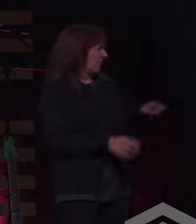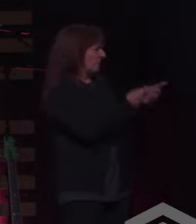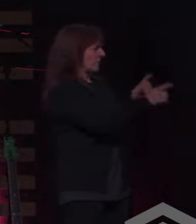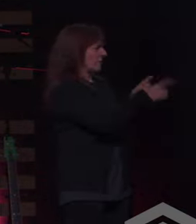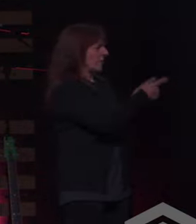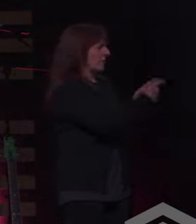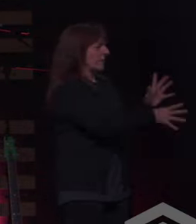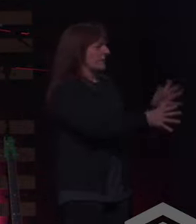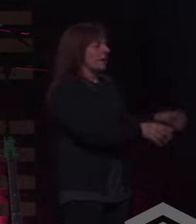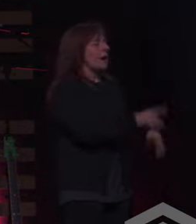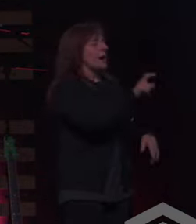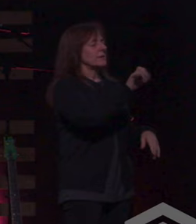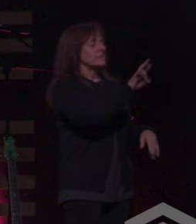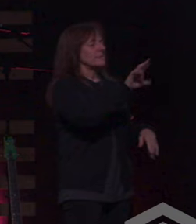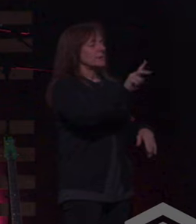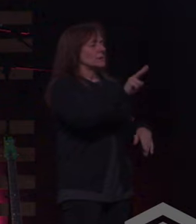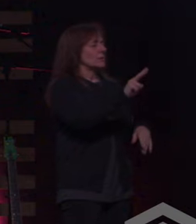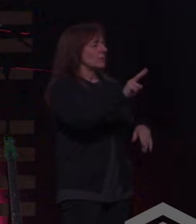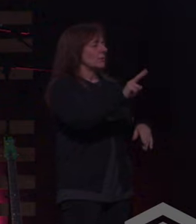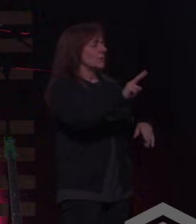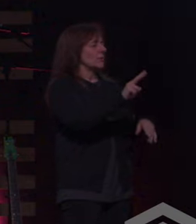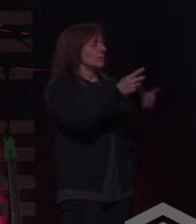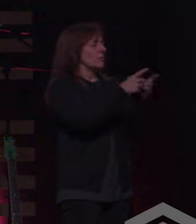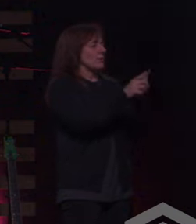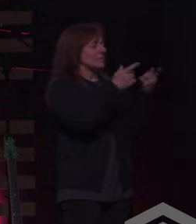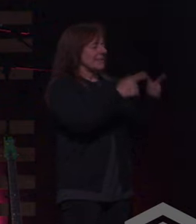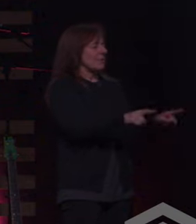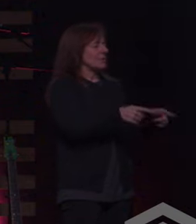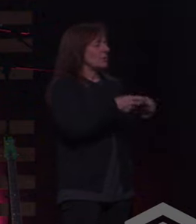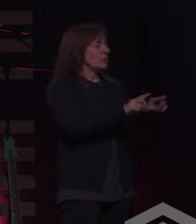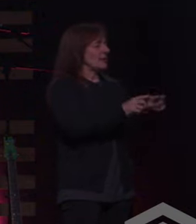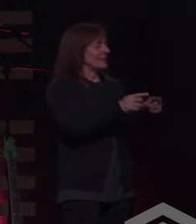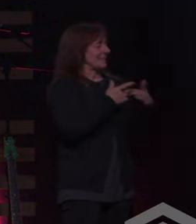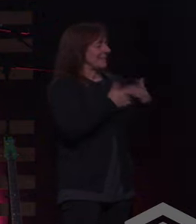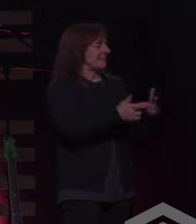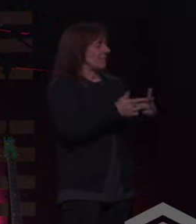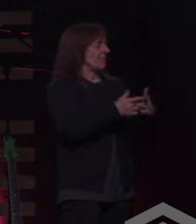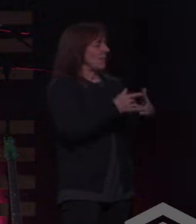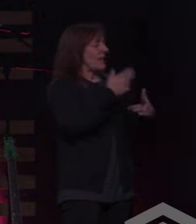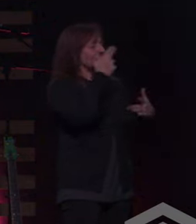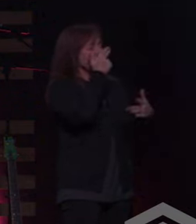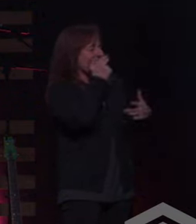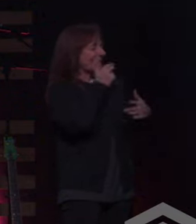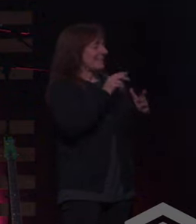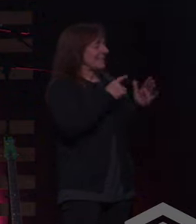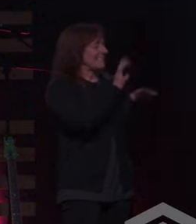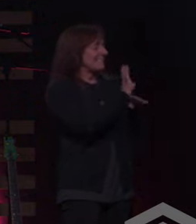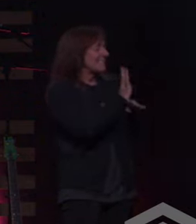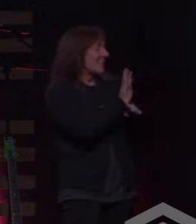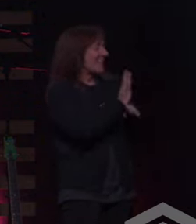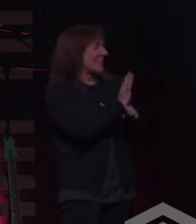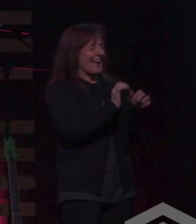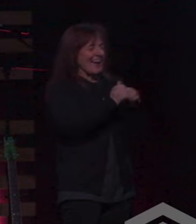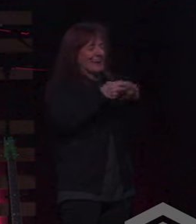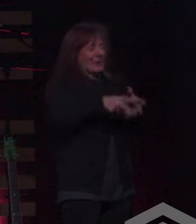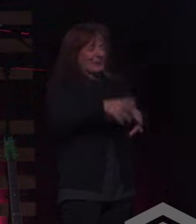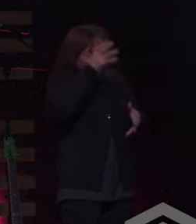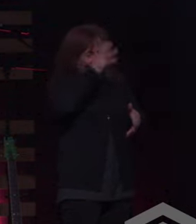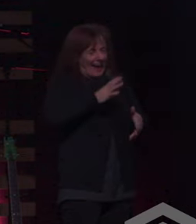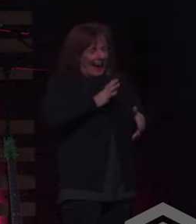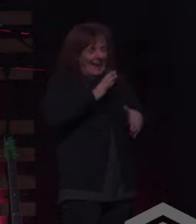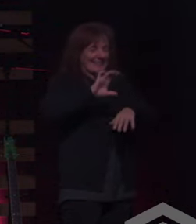172 divorces occur during a typical romantic comedy. So while you're watching Hitch or How to Lose a Guy in 10